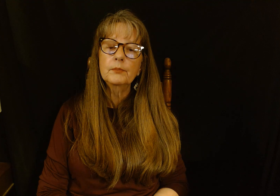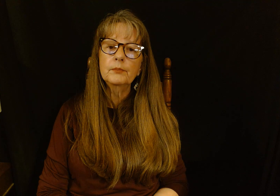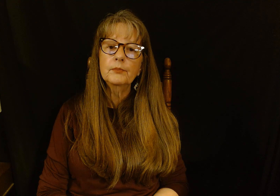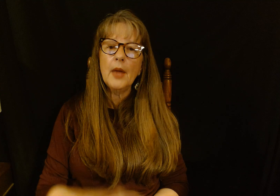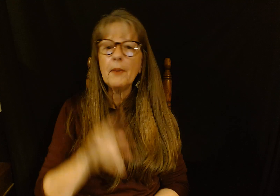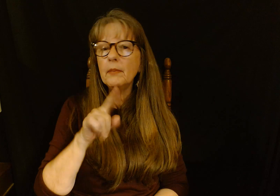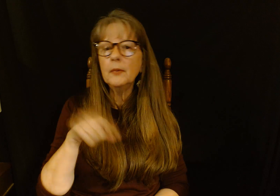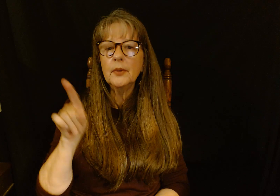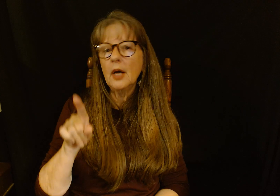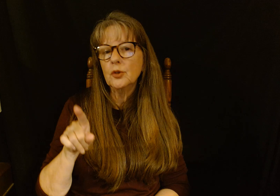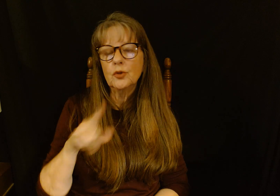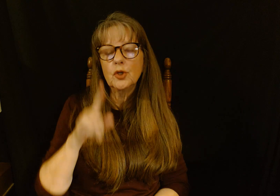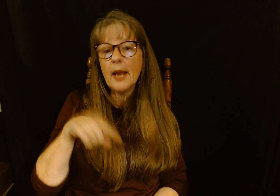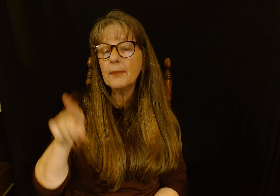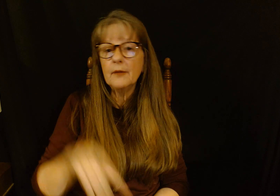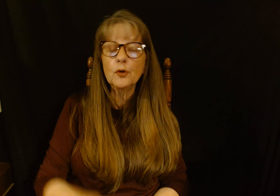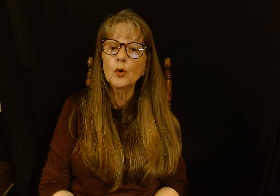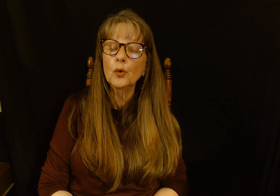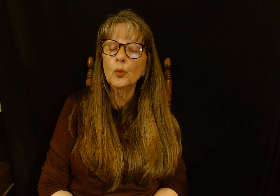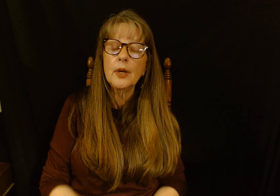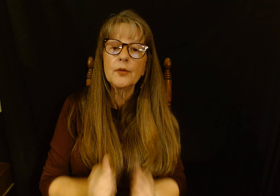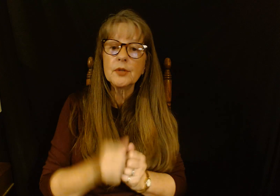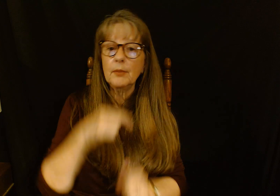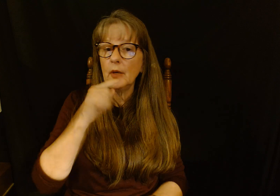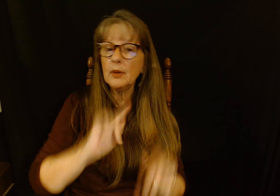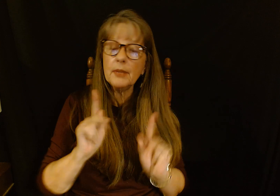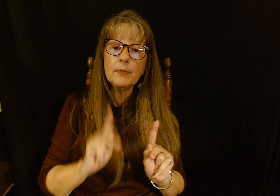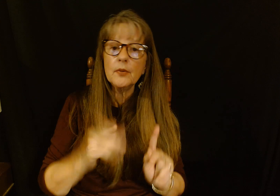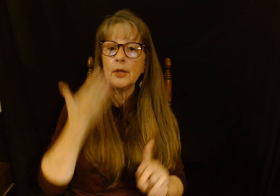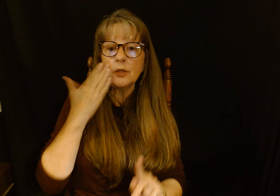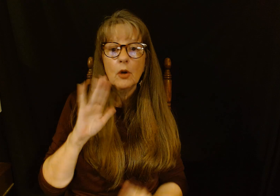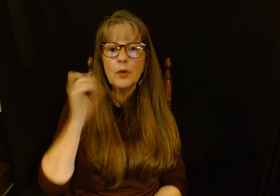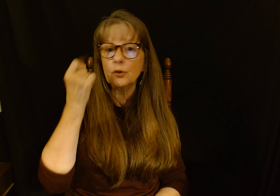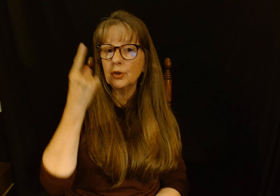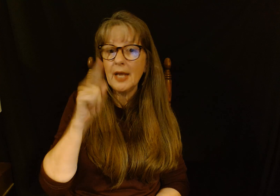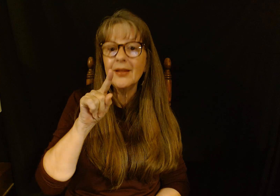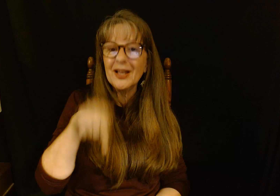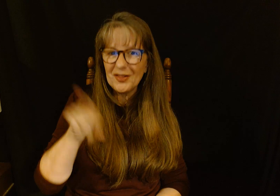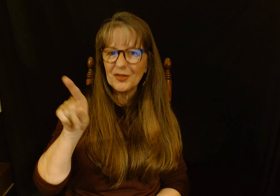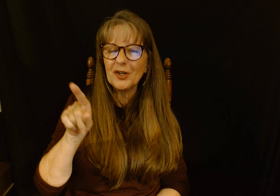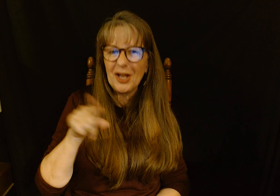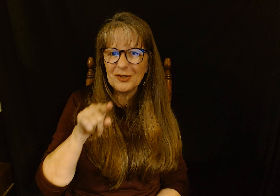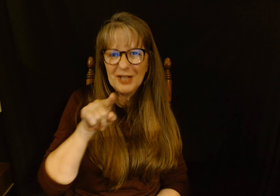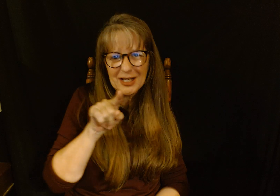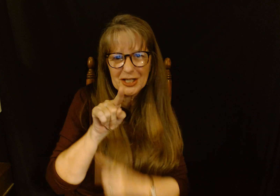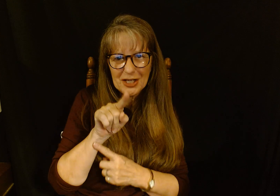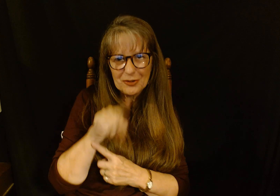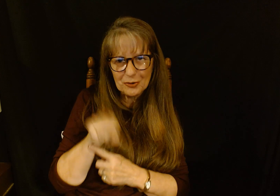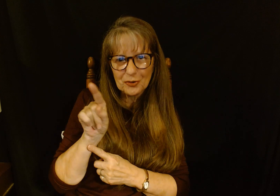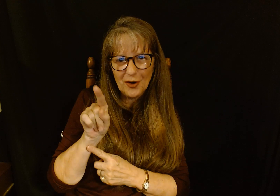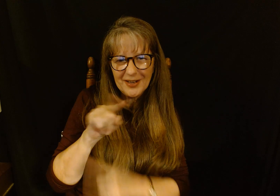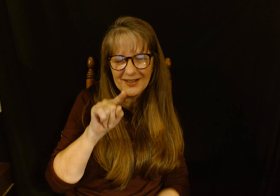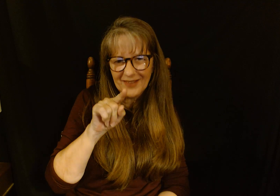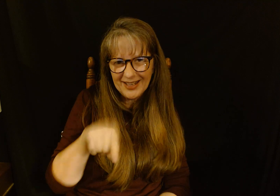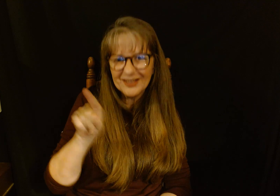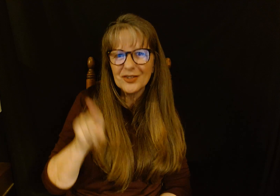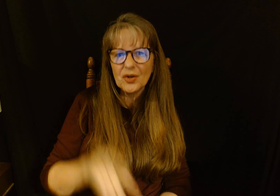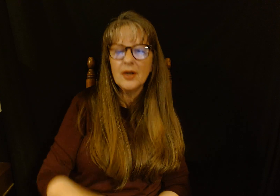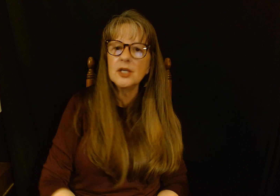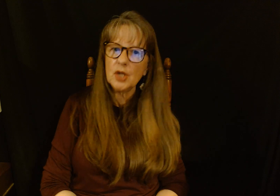I probably would not do check, but if you're with some hearing people that don't understand, they're going to understand it because you're drawing it, right? You're drawing a check.